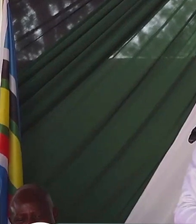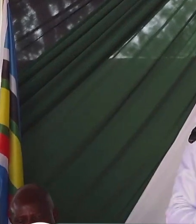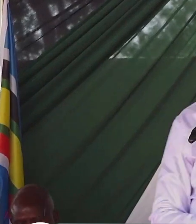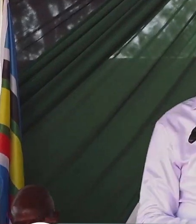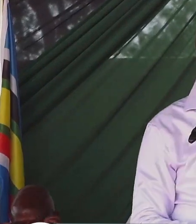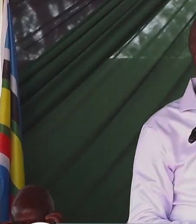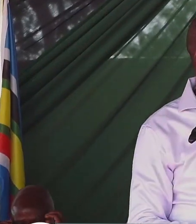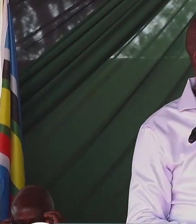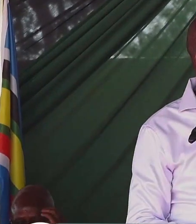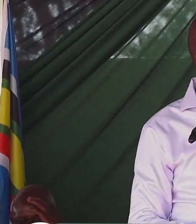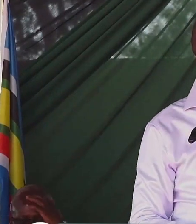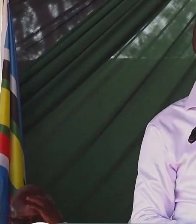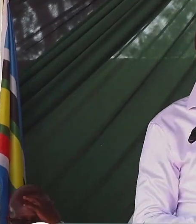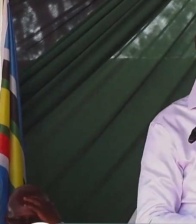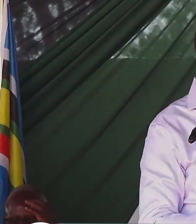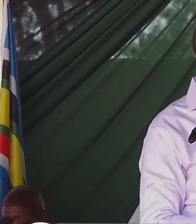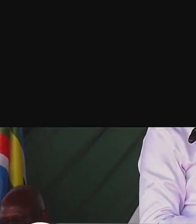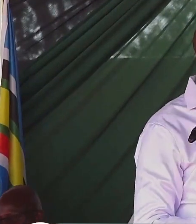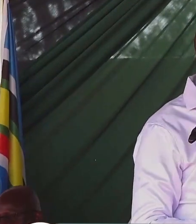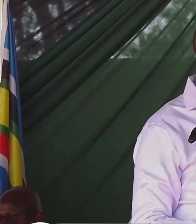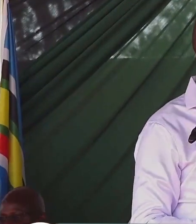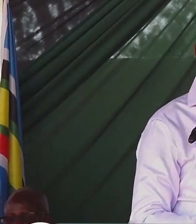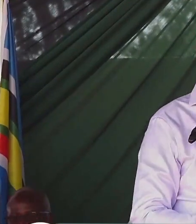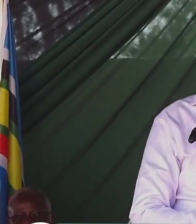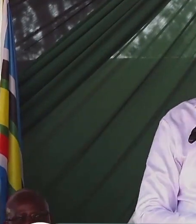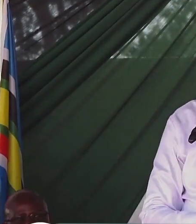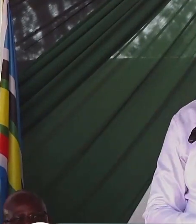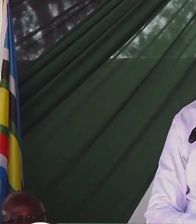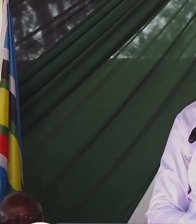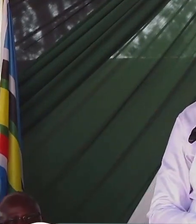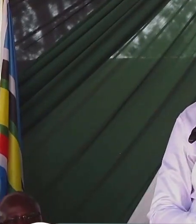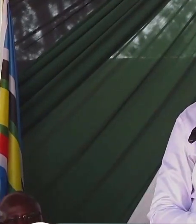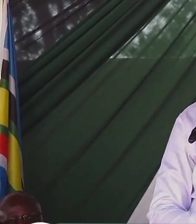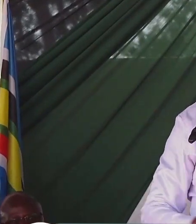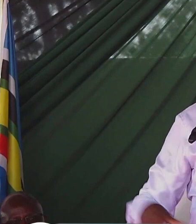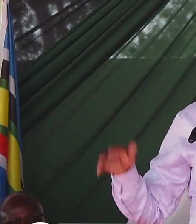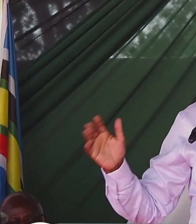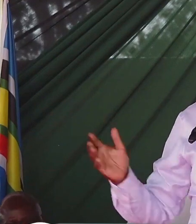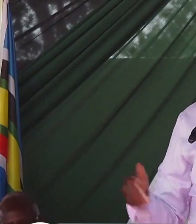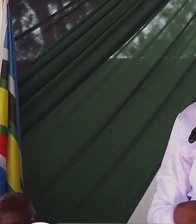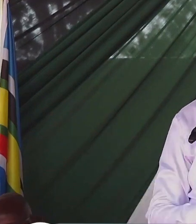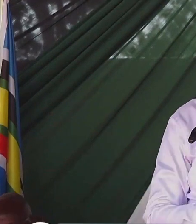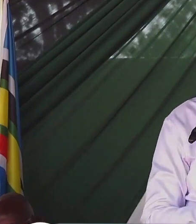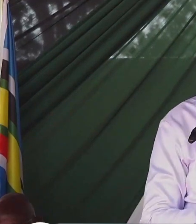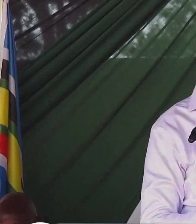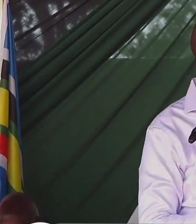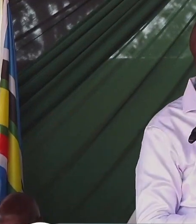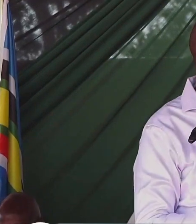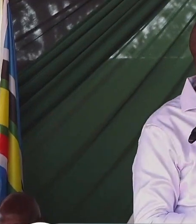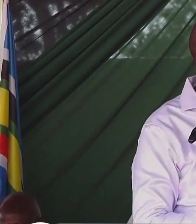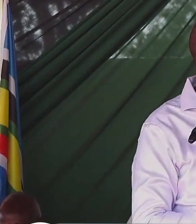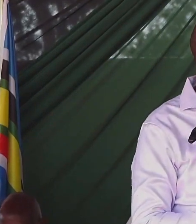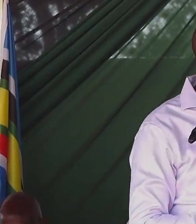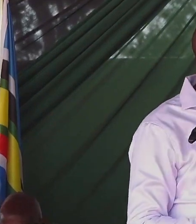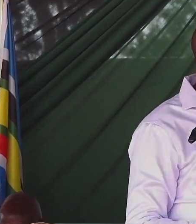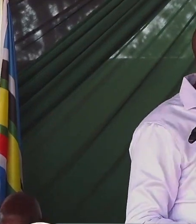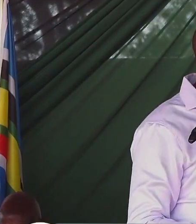So I always like to take my friends to the interior parts of Turkana